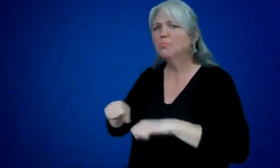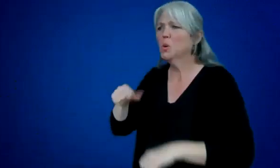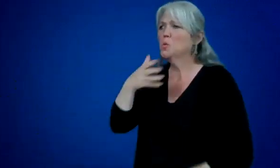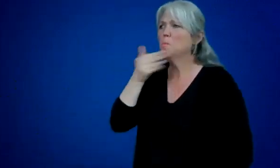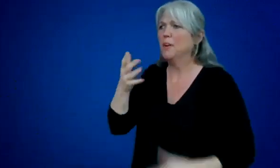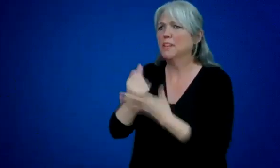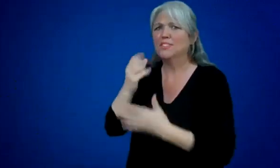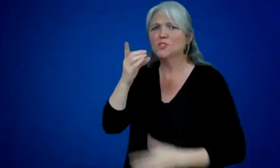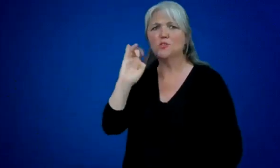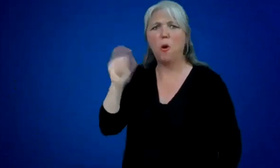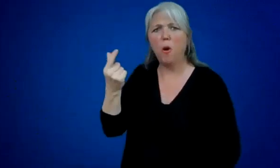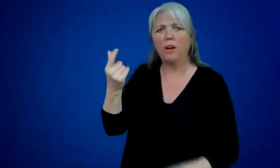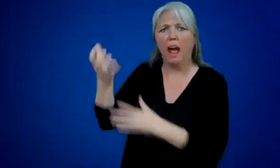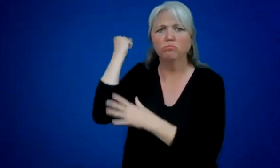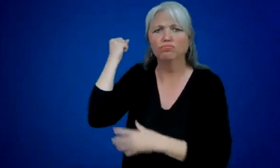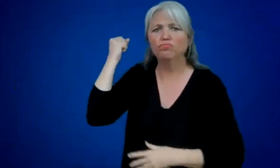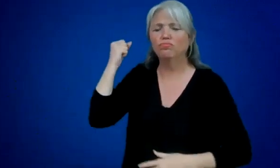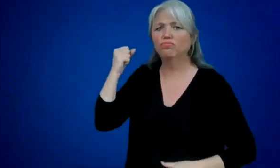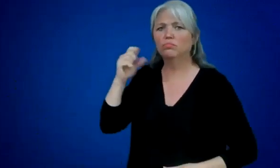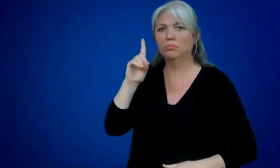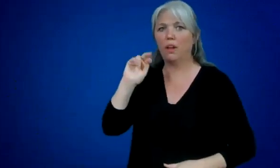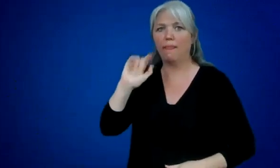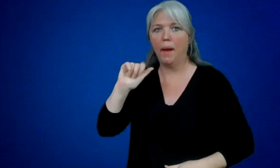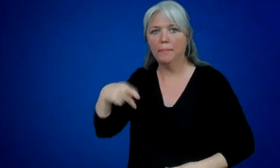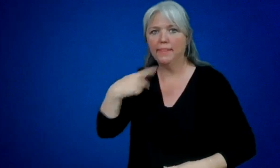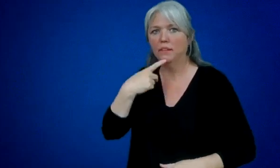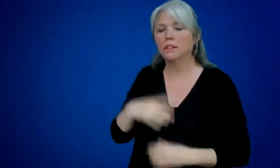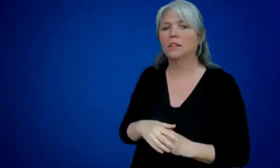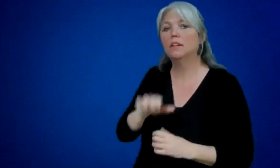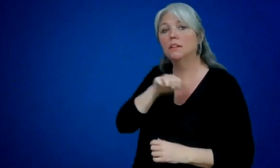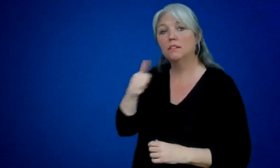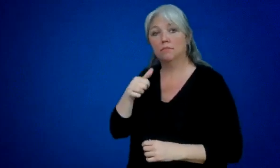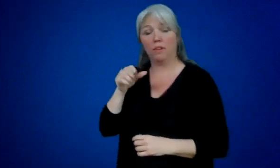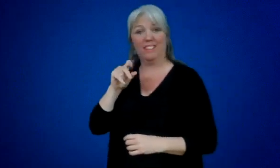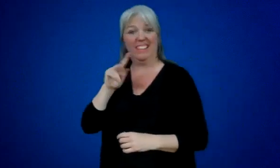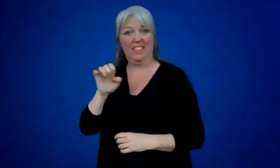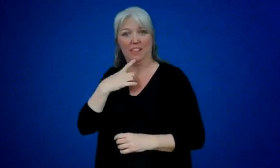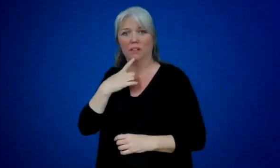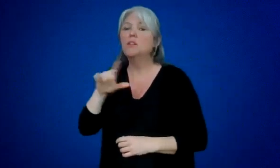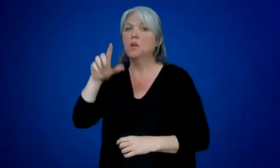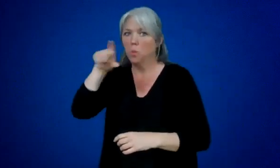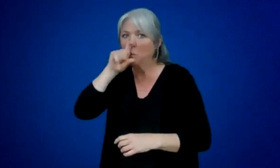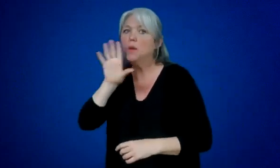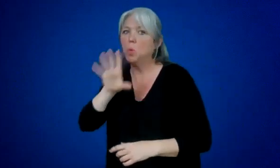there," Dunlap said. "The witch will eat that dog," Stevie said. "Shut